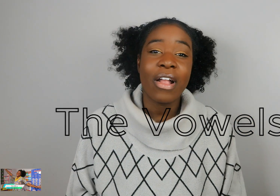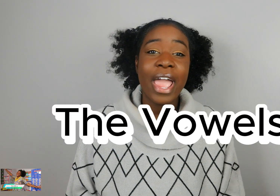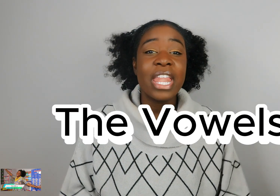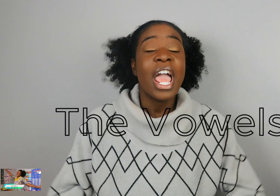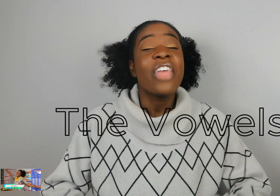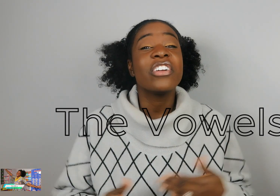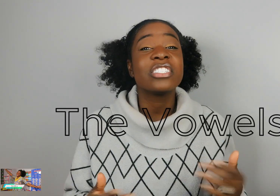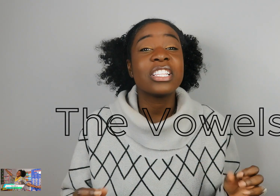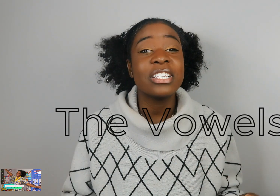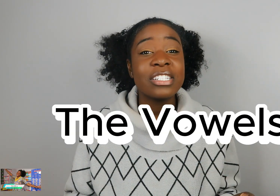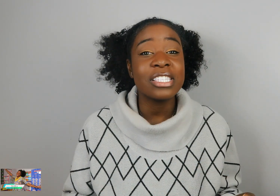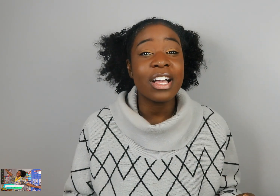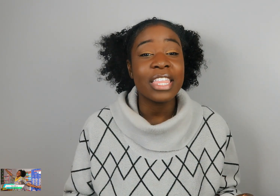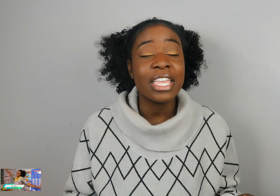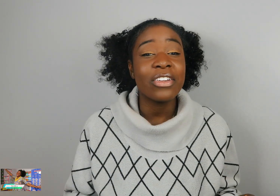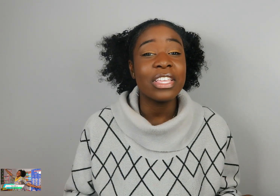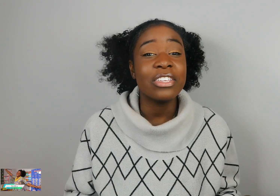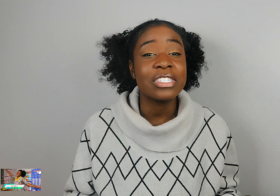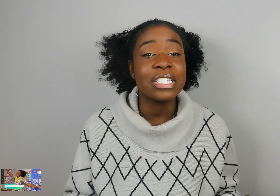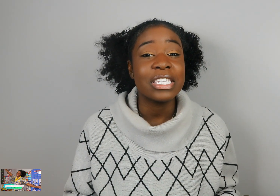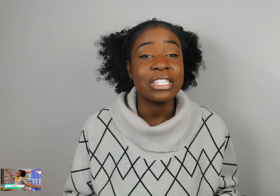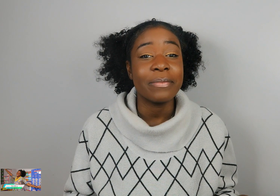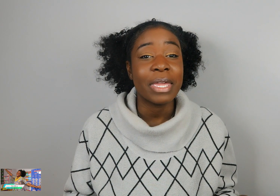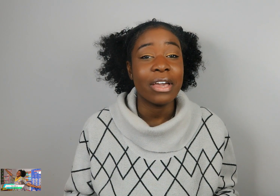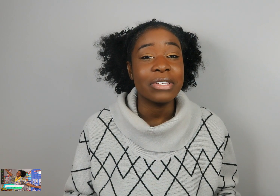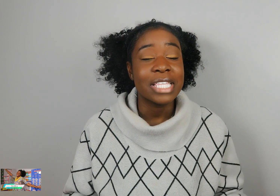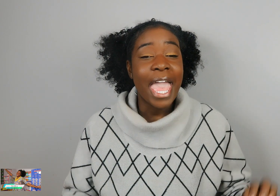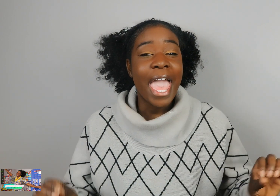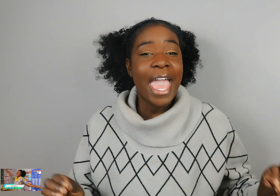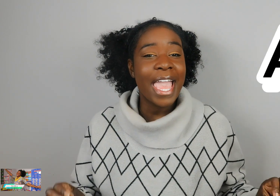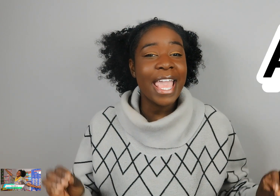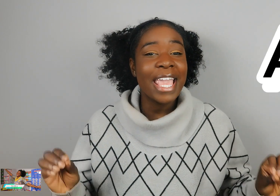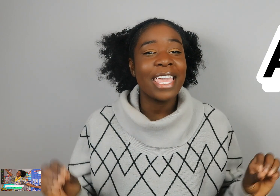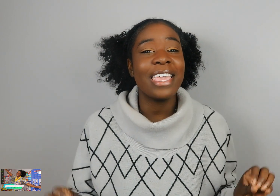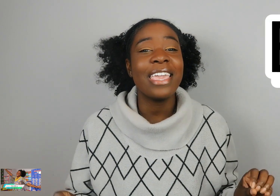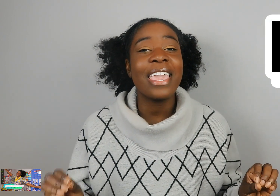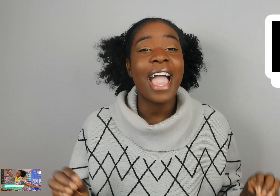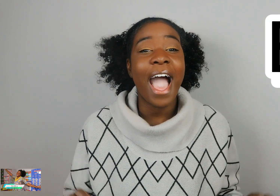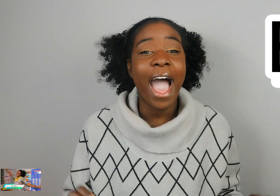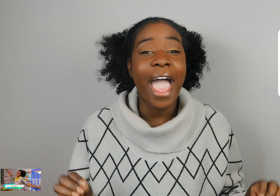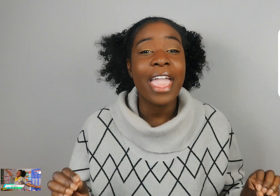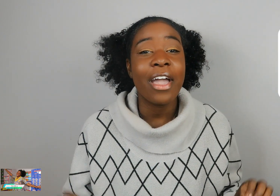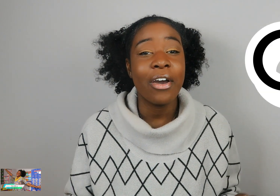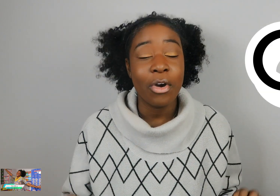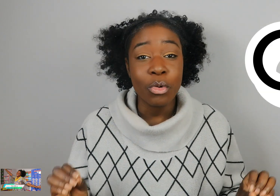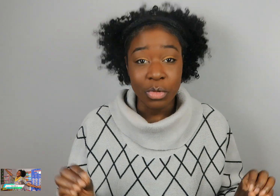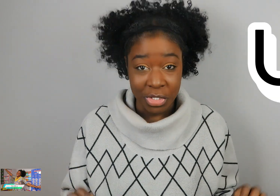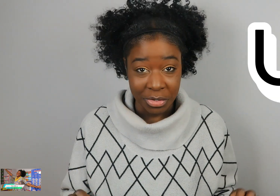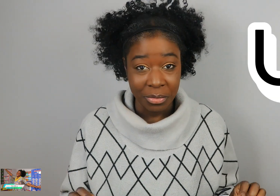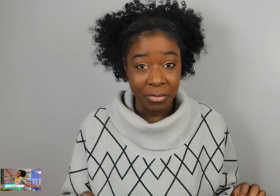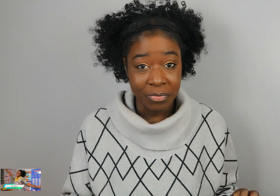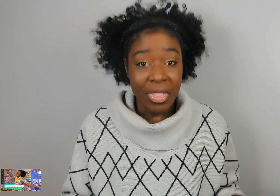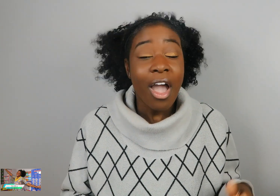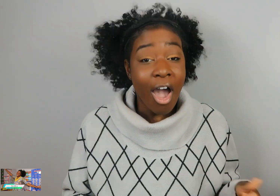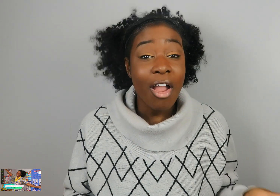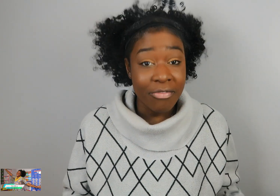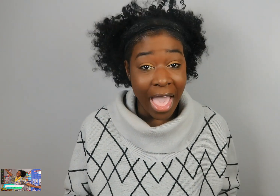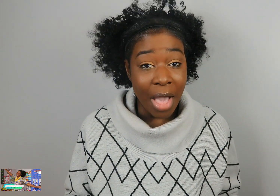right? There's a little song that you can use to teach them. It goes, A, E, I, O, U are